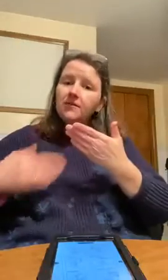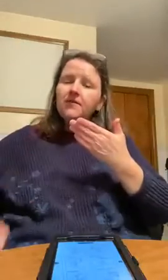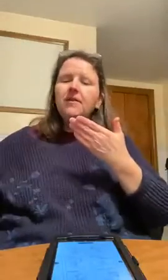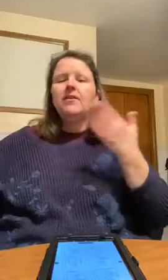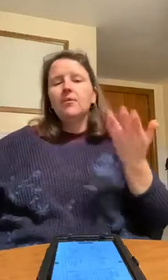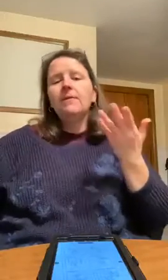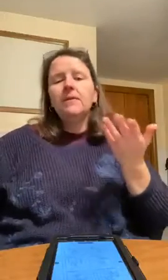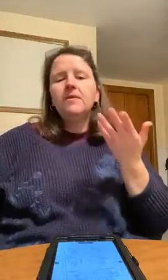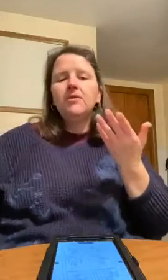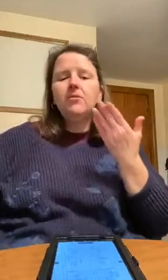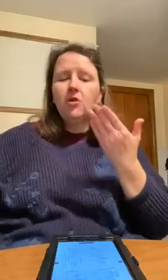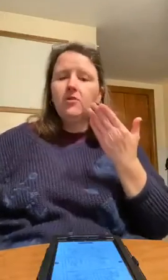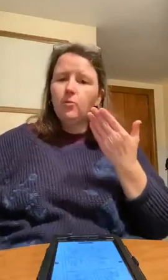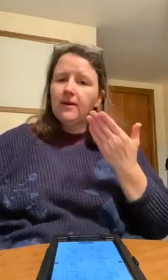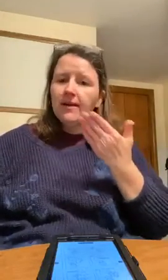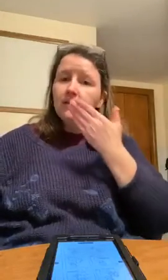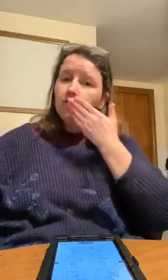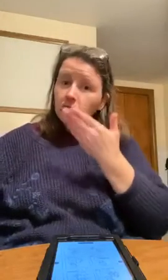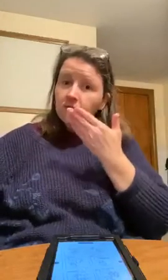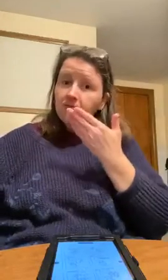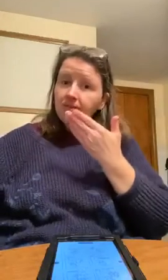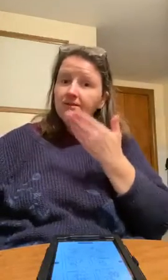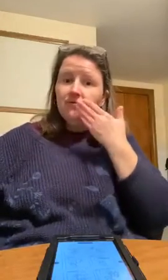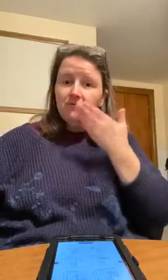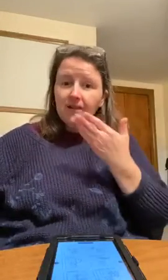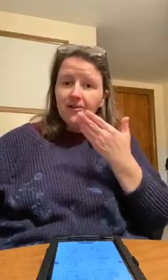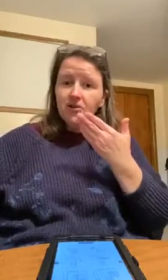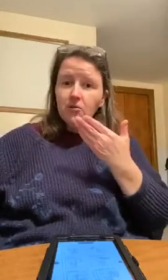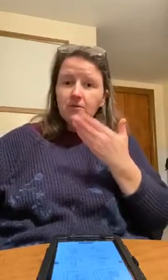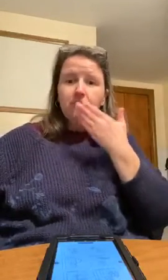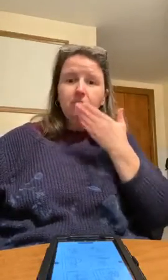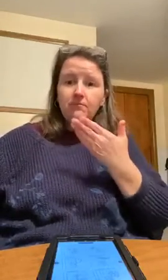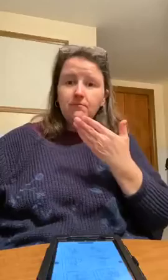So even if you do good one-handed, good. It's kind of short. Good.